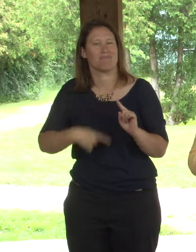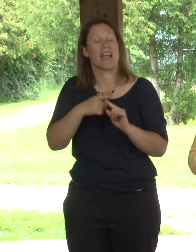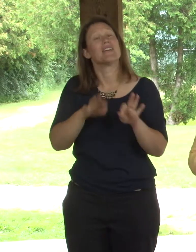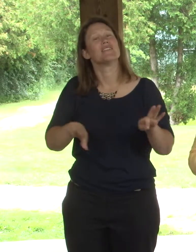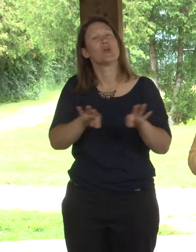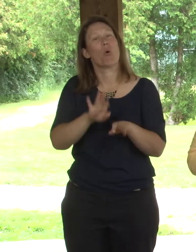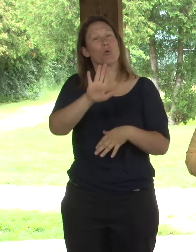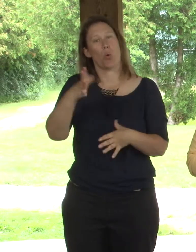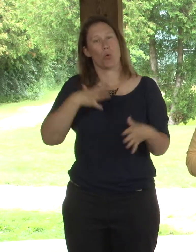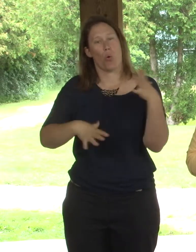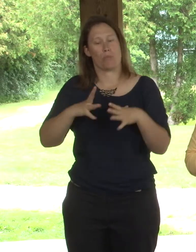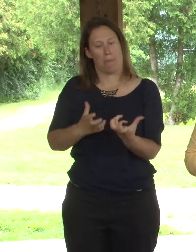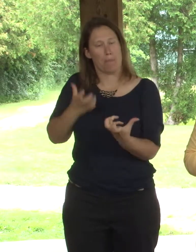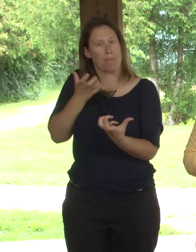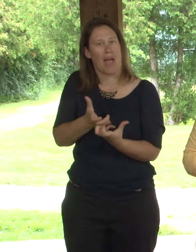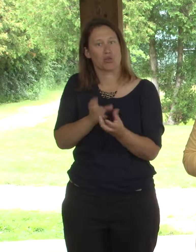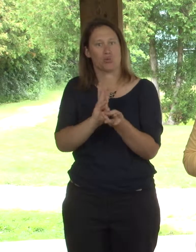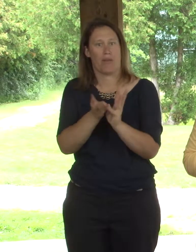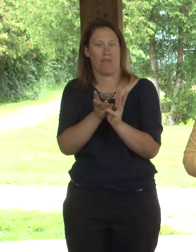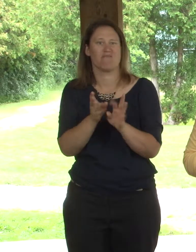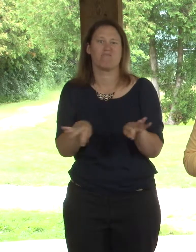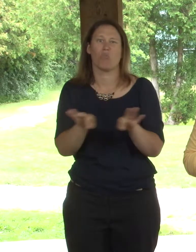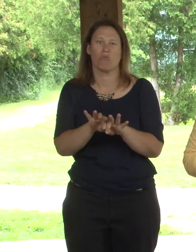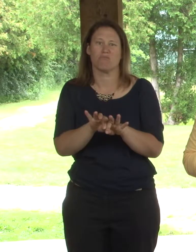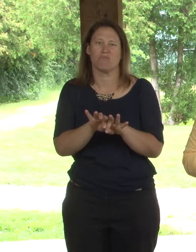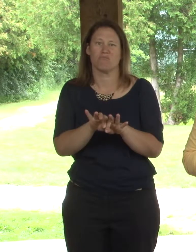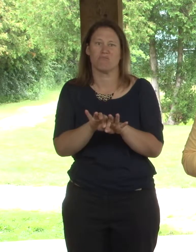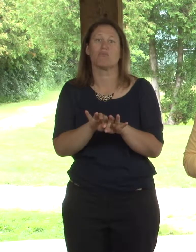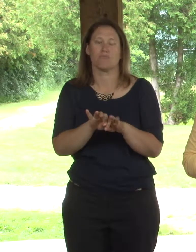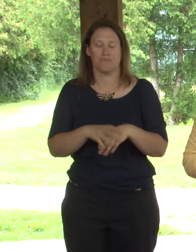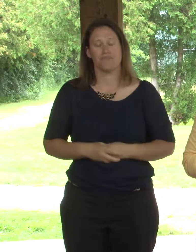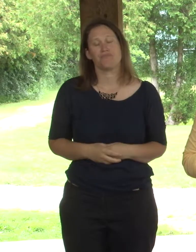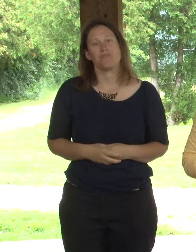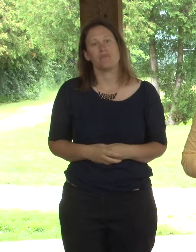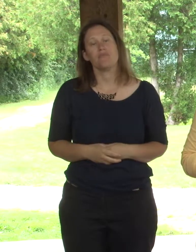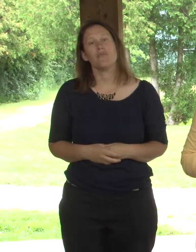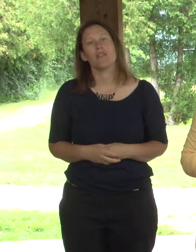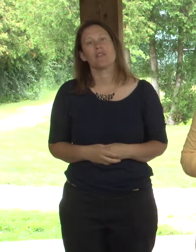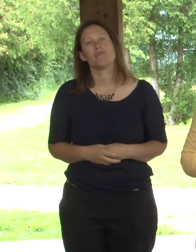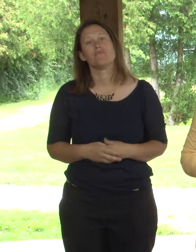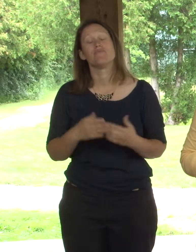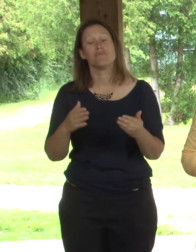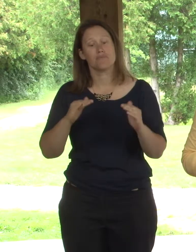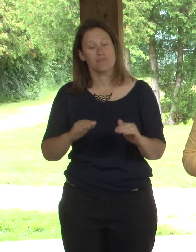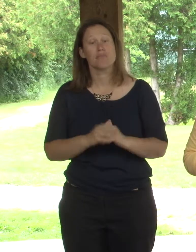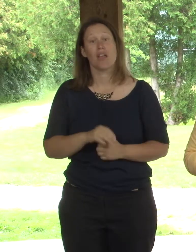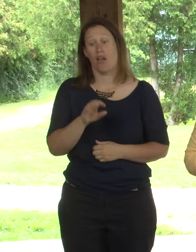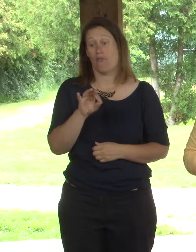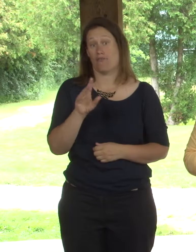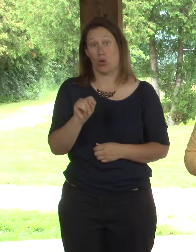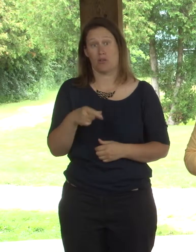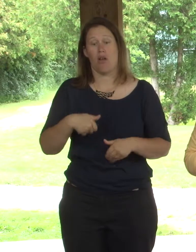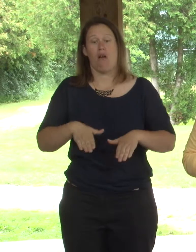or the extreme weather changes that we can experience. Soaking your feet is a good practice,